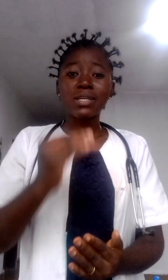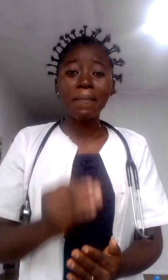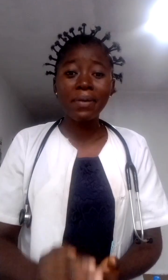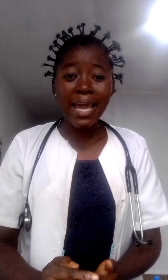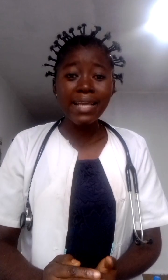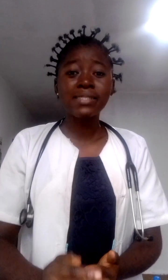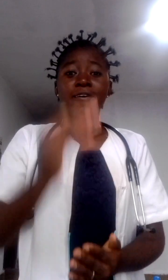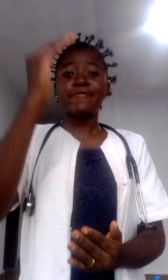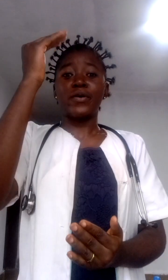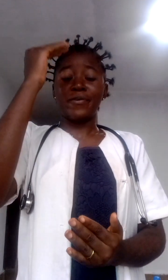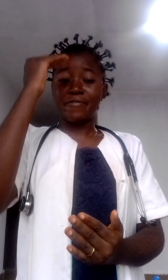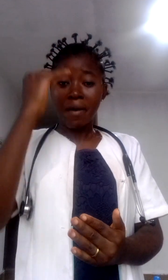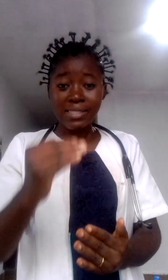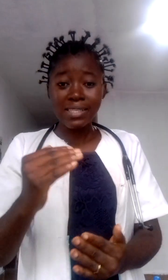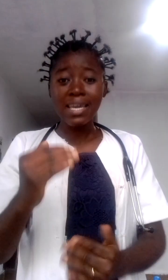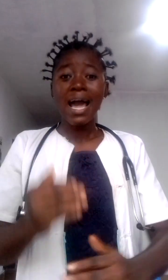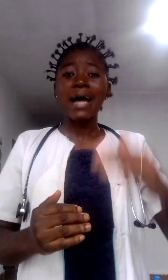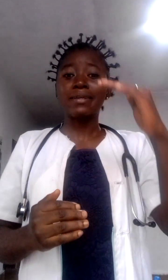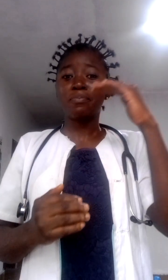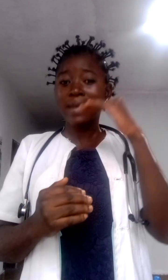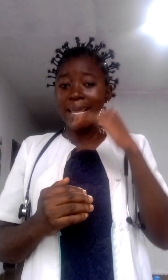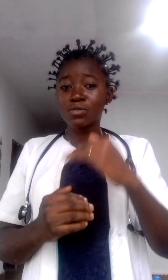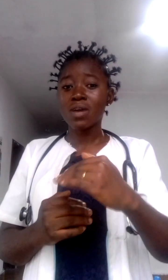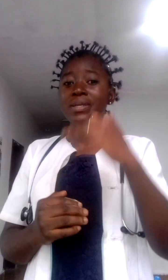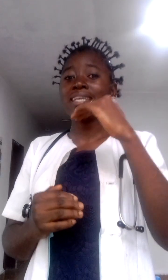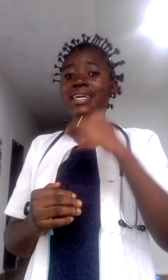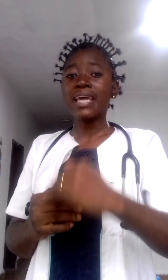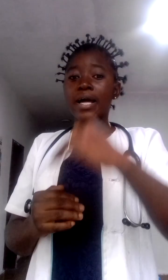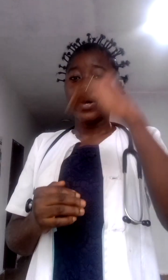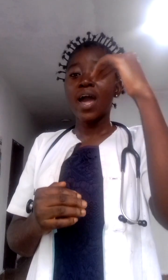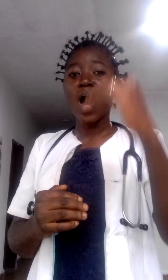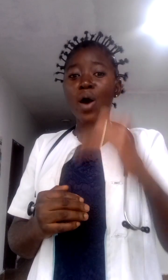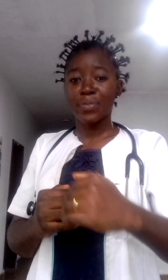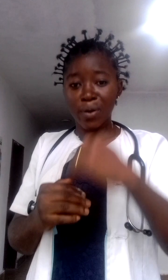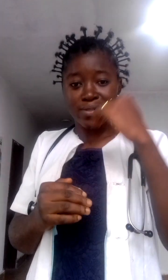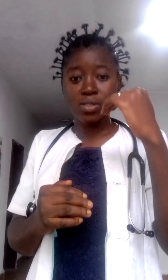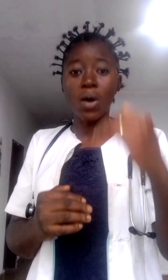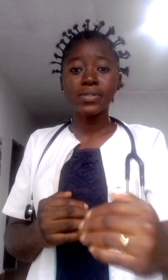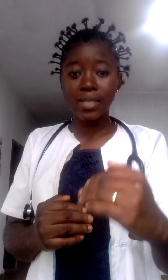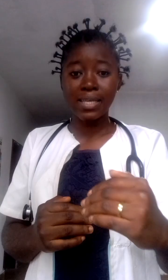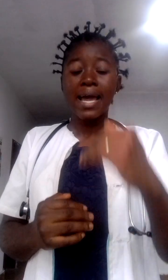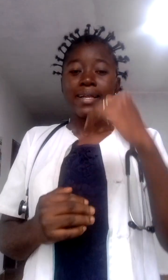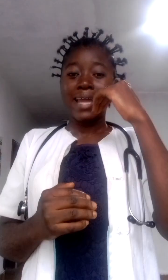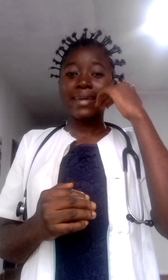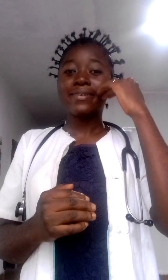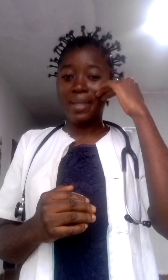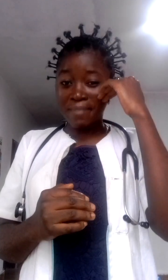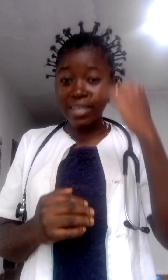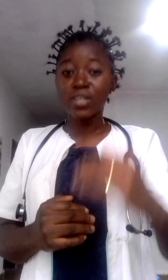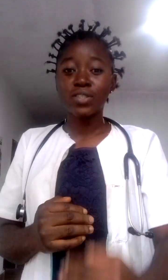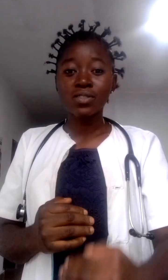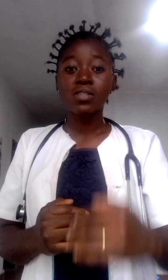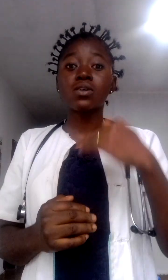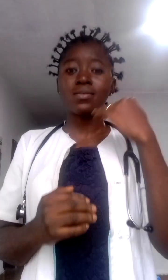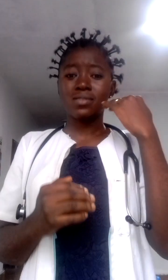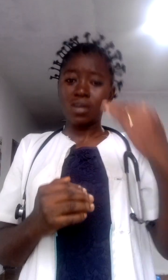the place for the pharmacy and the place where we need a health consultant, like a a medical doctor to consult